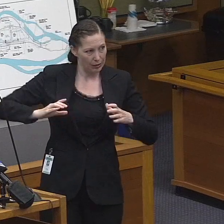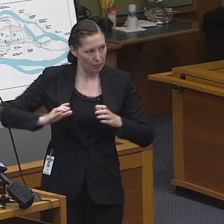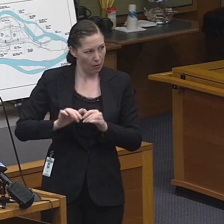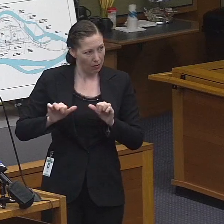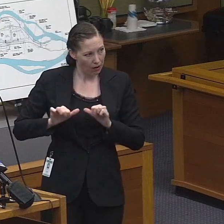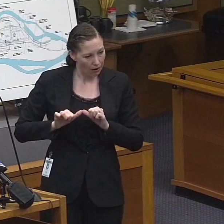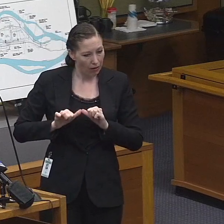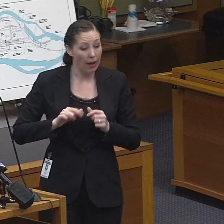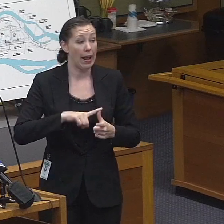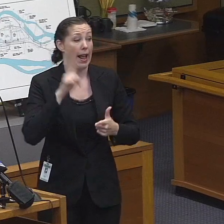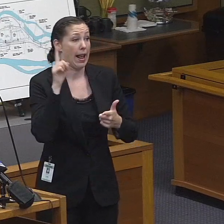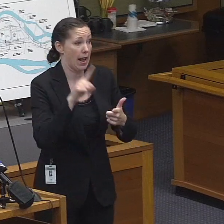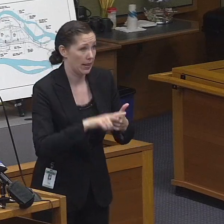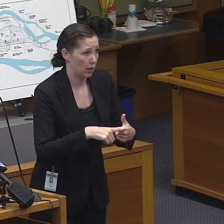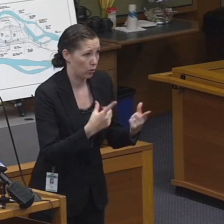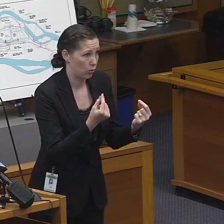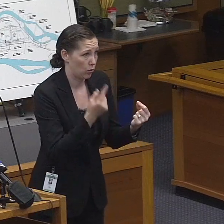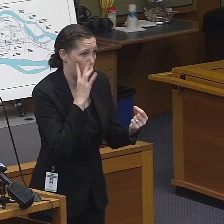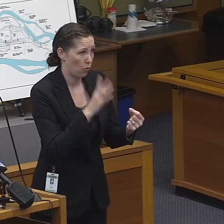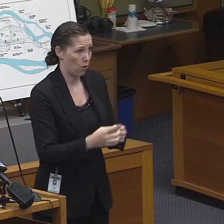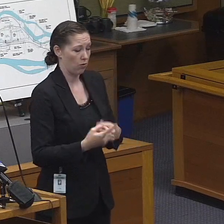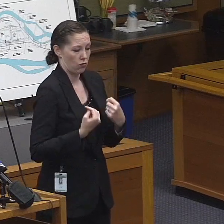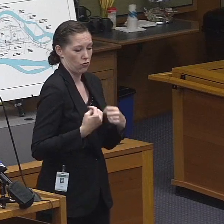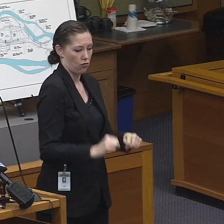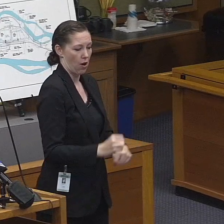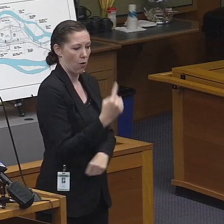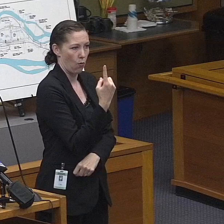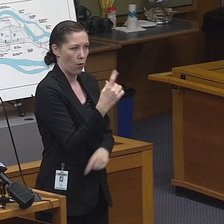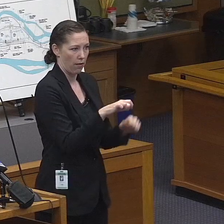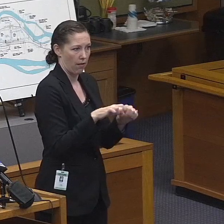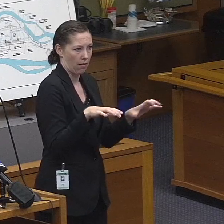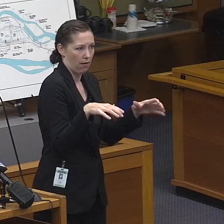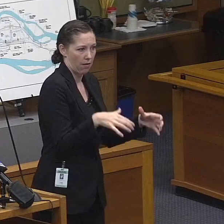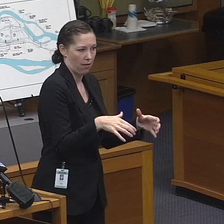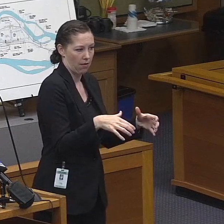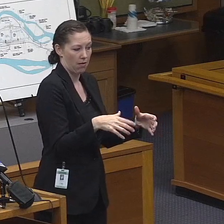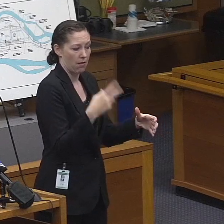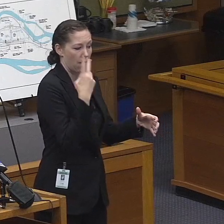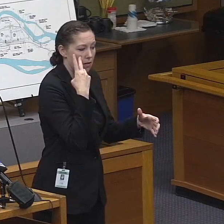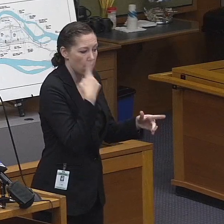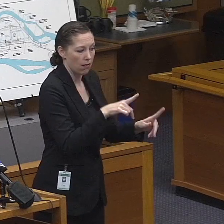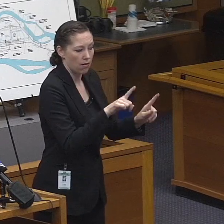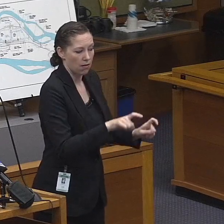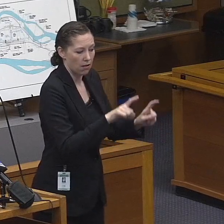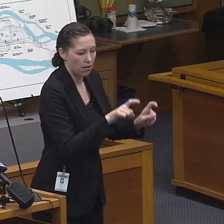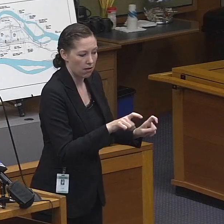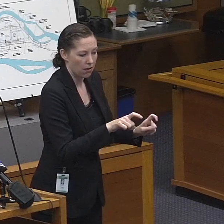make sure that we don't create other challenges with the full-scale filters. And once we've proven that we can